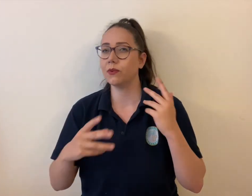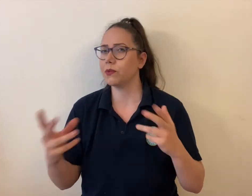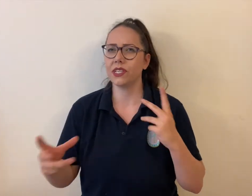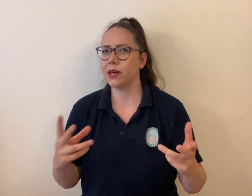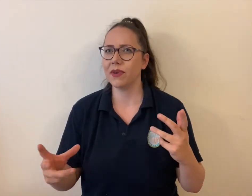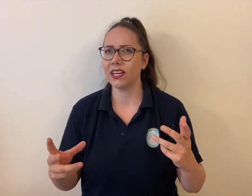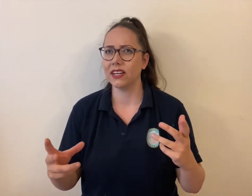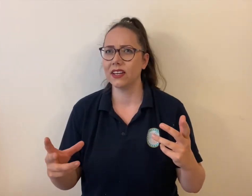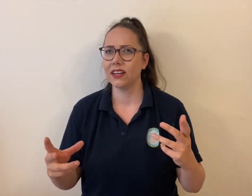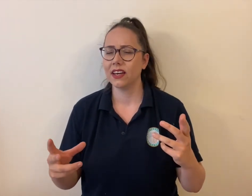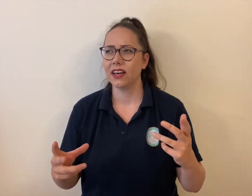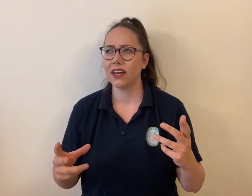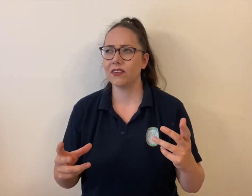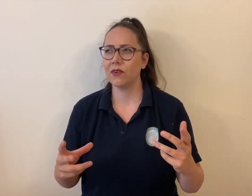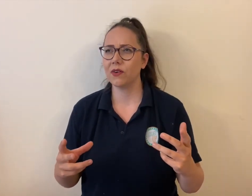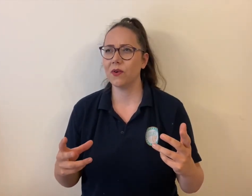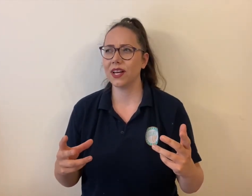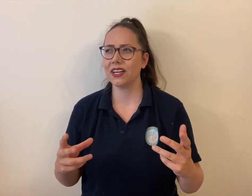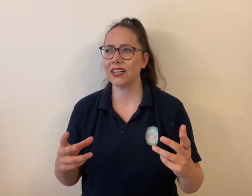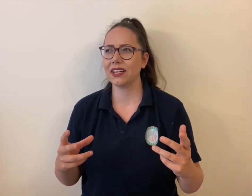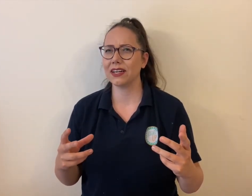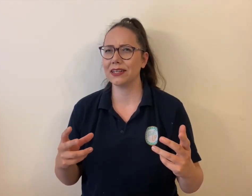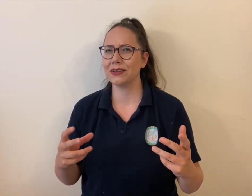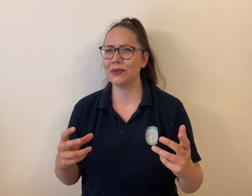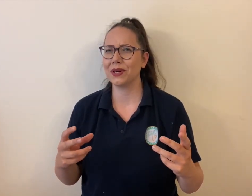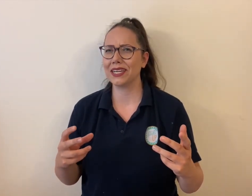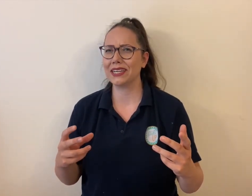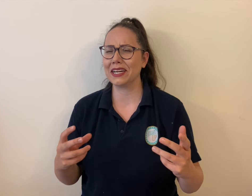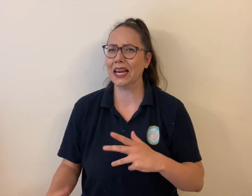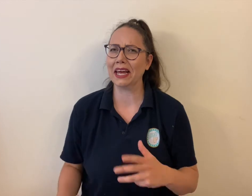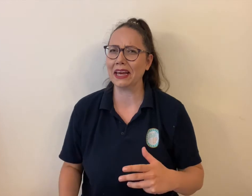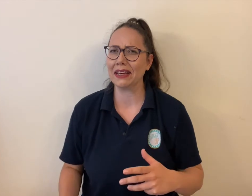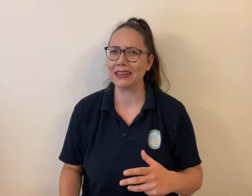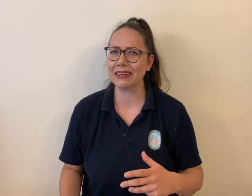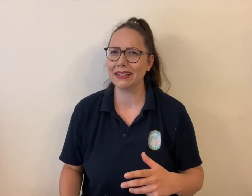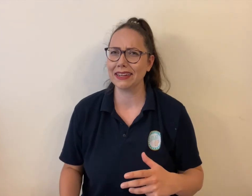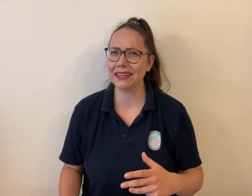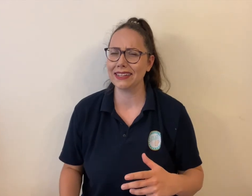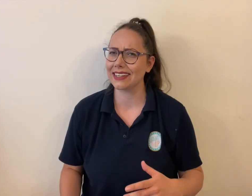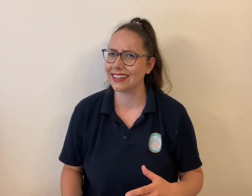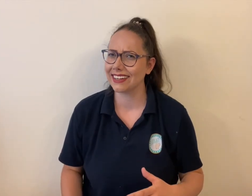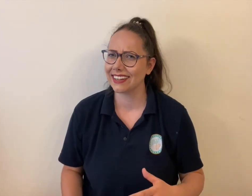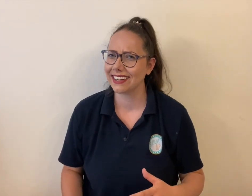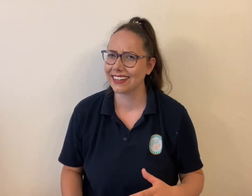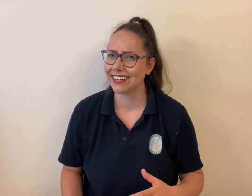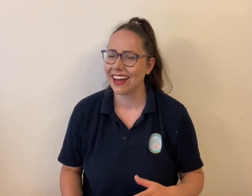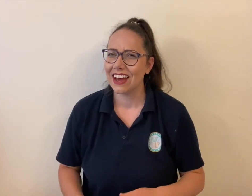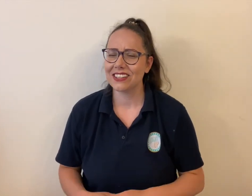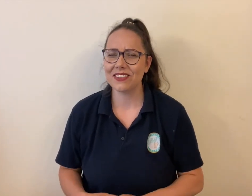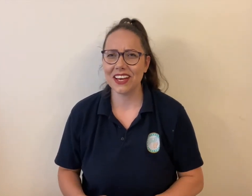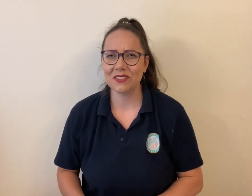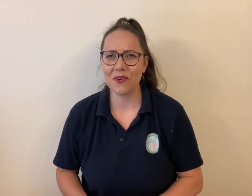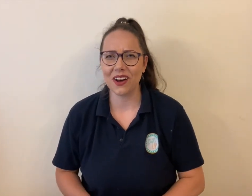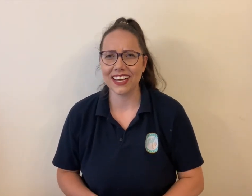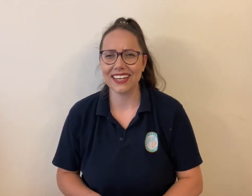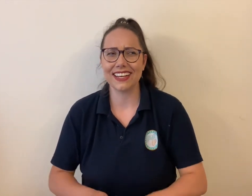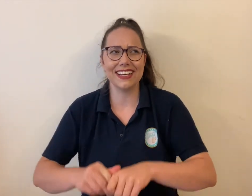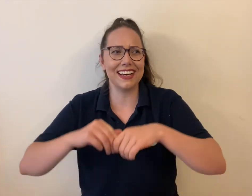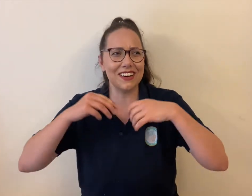what does that mean? It's not quite clear, is it? So that's why